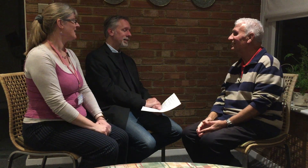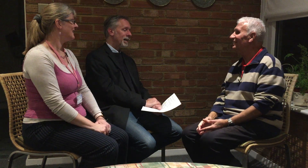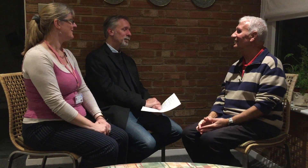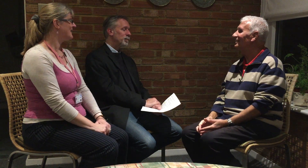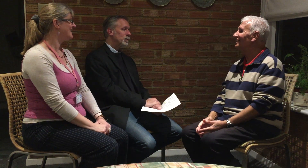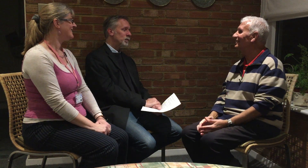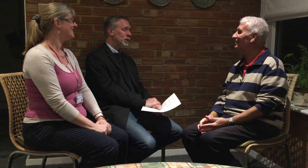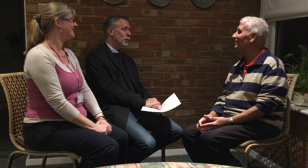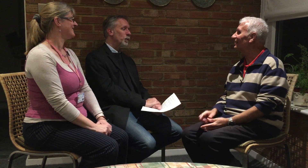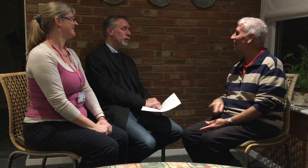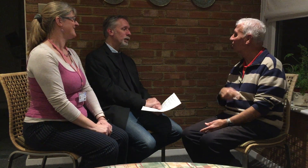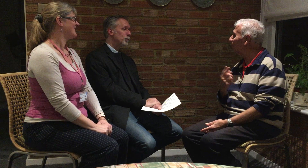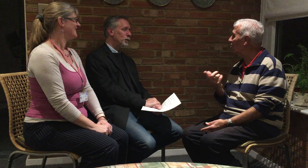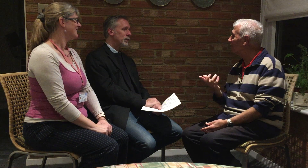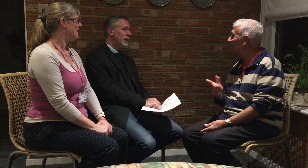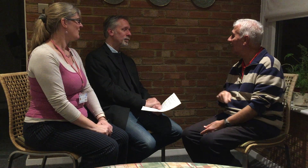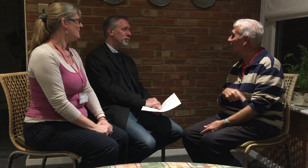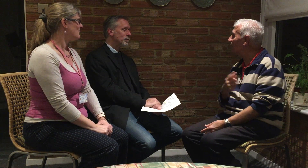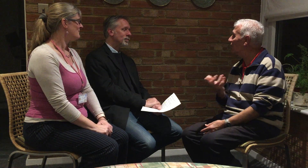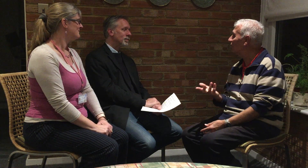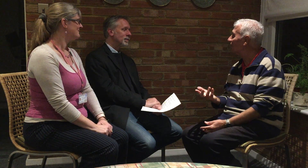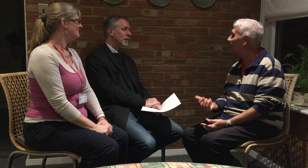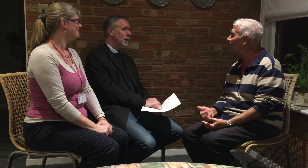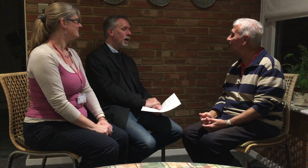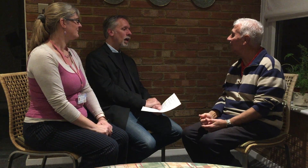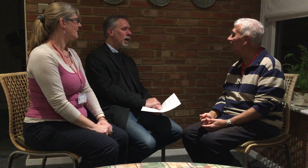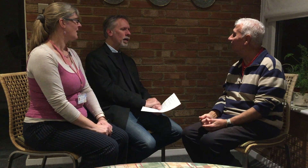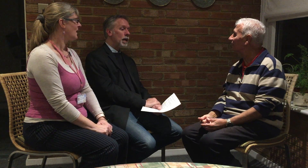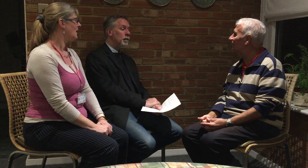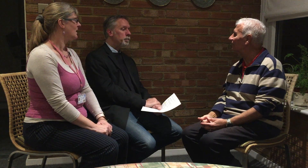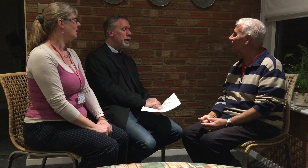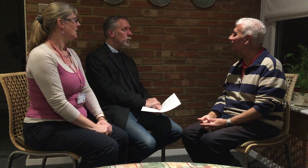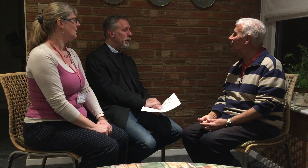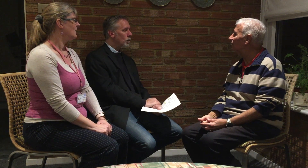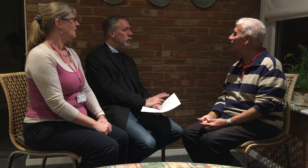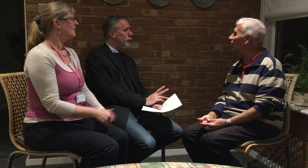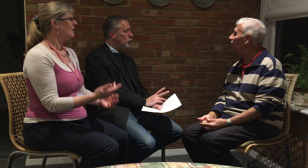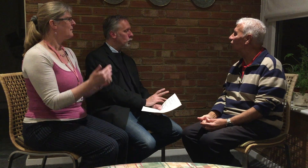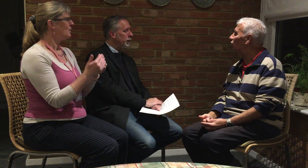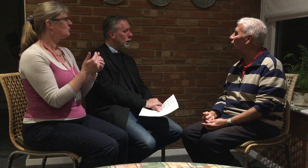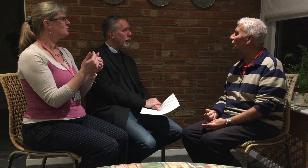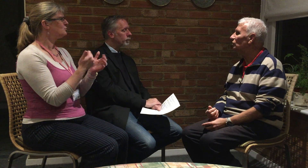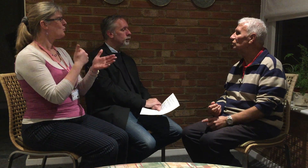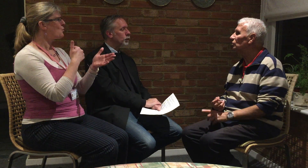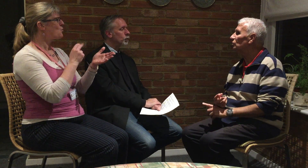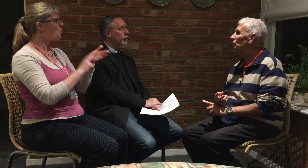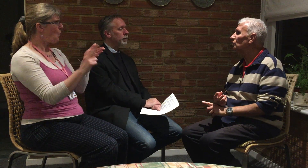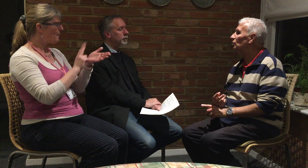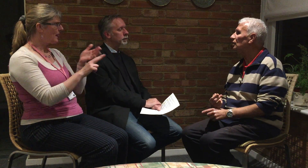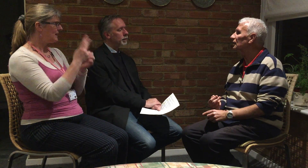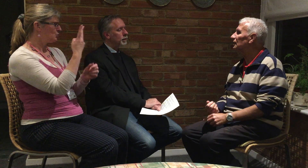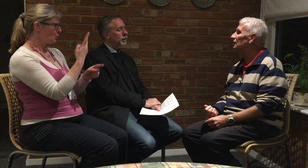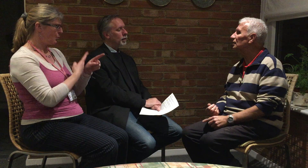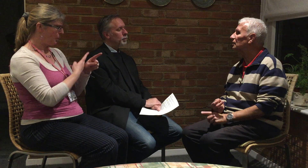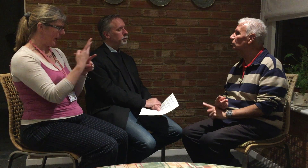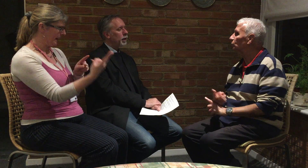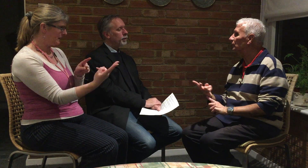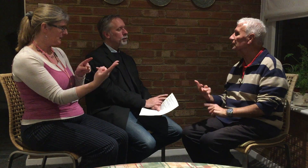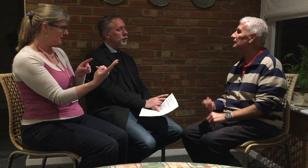Yeah. Wow. So we're looking forward to that. How long for? A little bit longer. We normally go out for 2 weeks, but this year